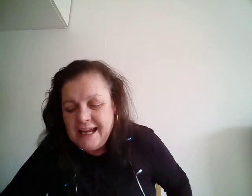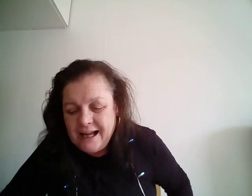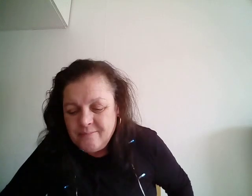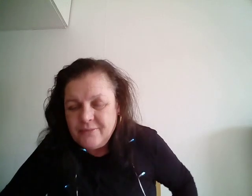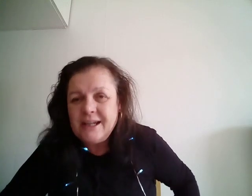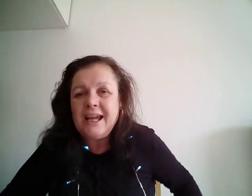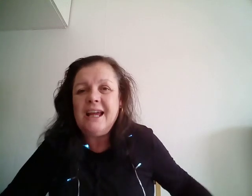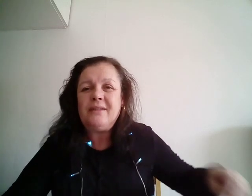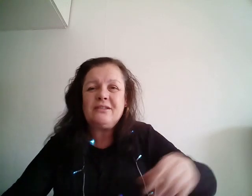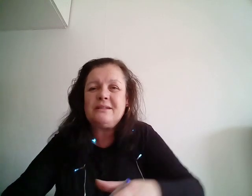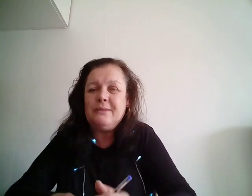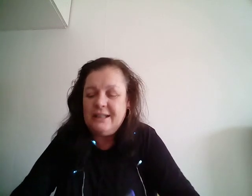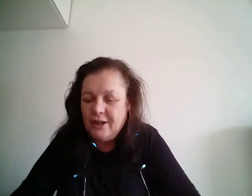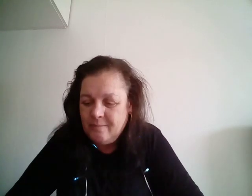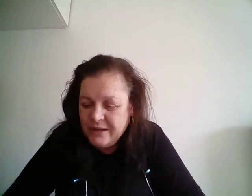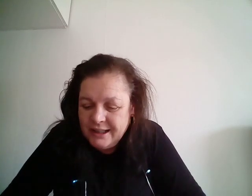here, okay? That doesn't mean no.